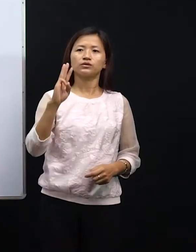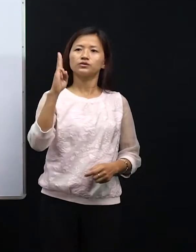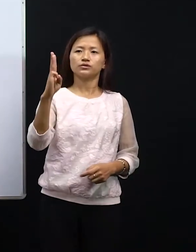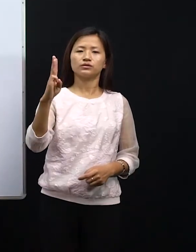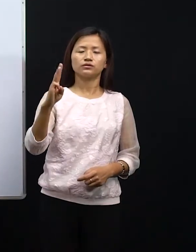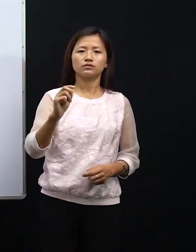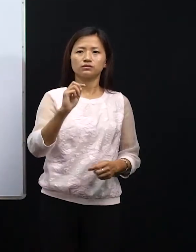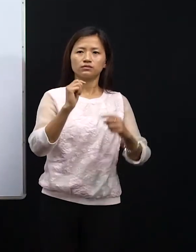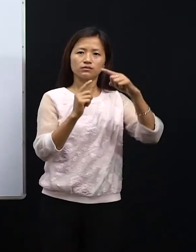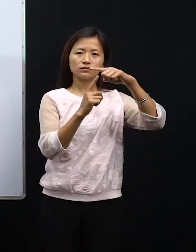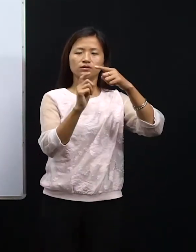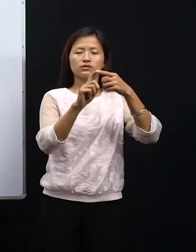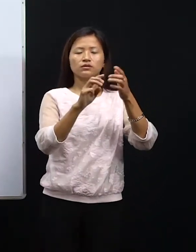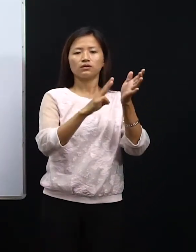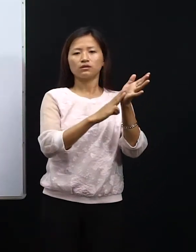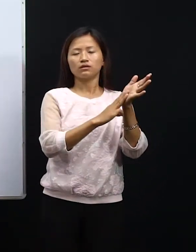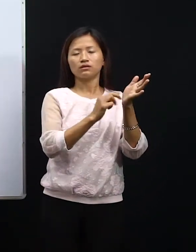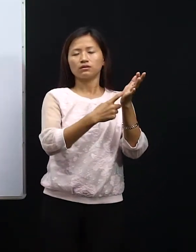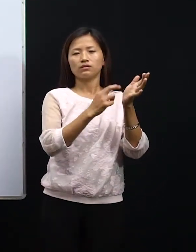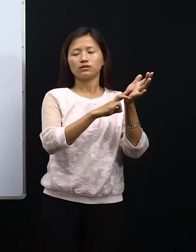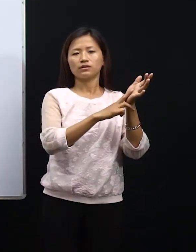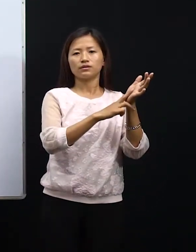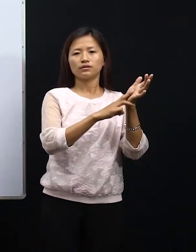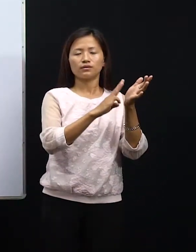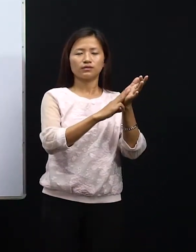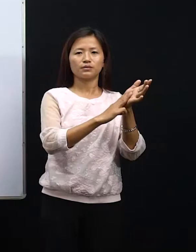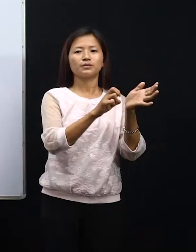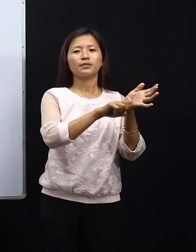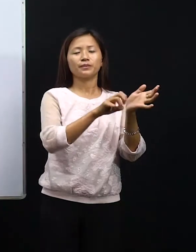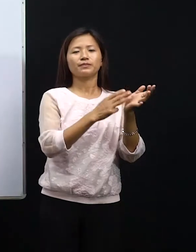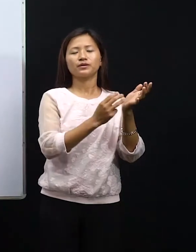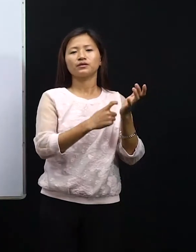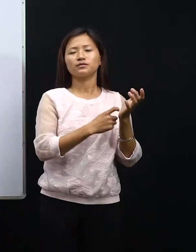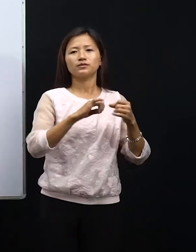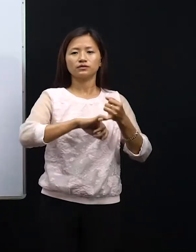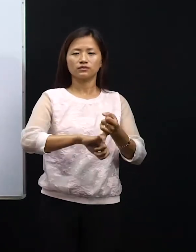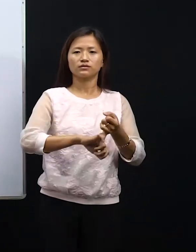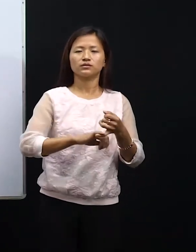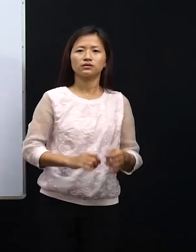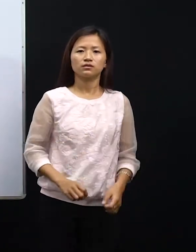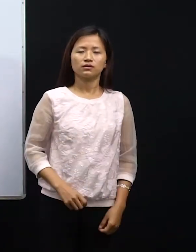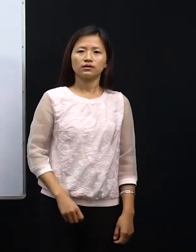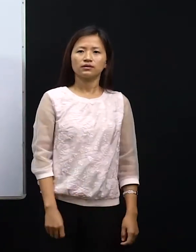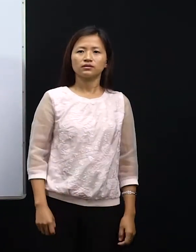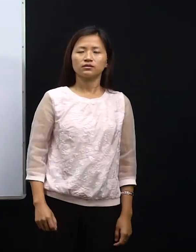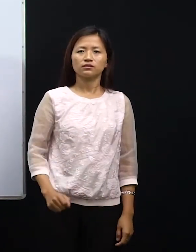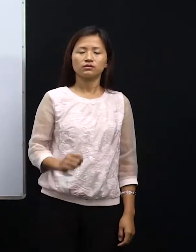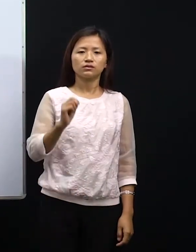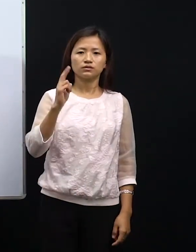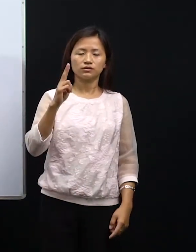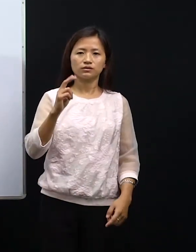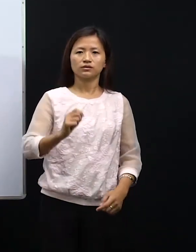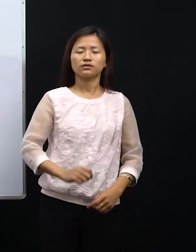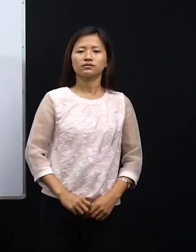3 terms. So we will write 2y minus 3y squared plus 4y to the